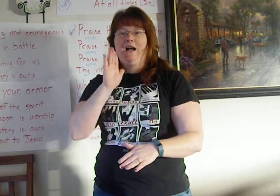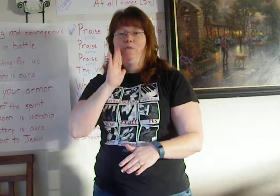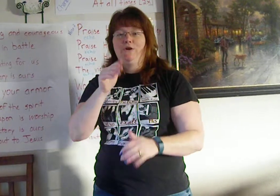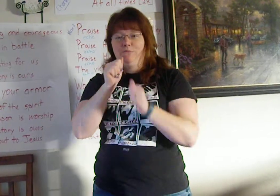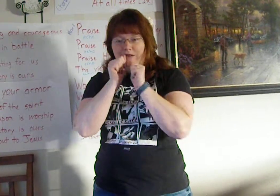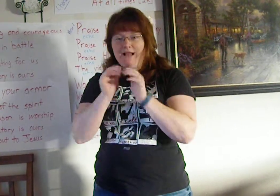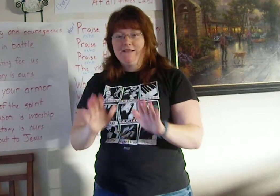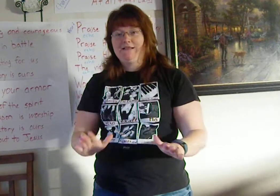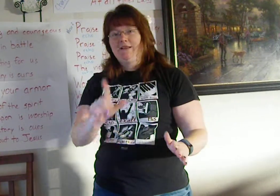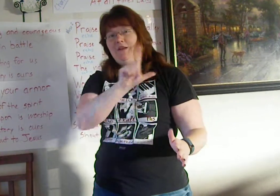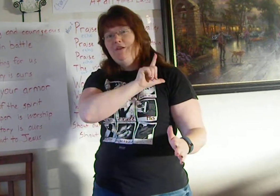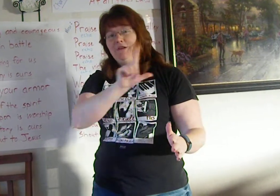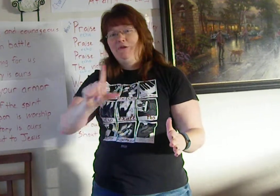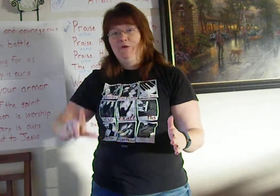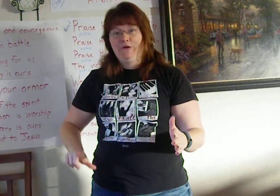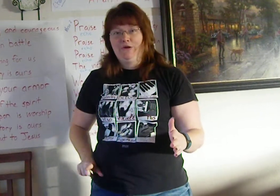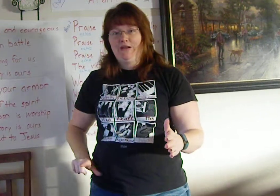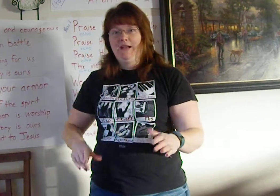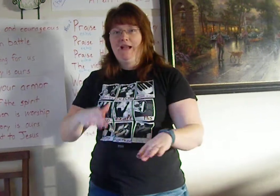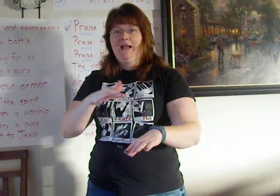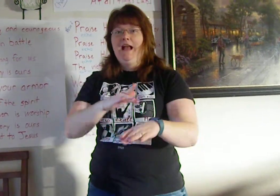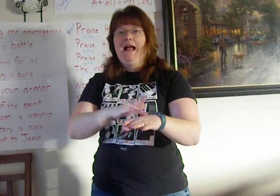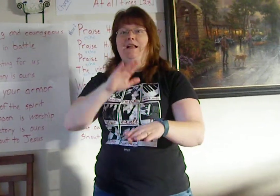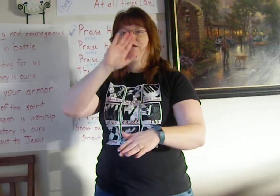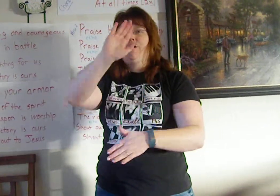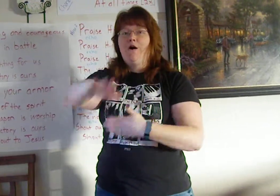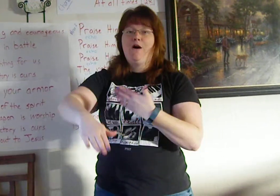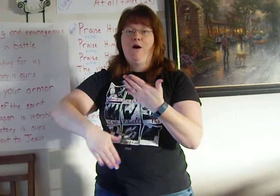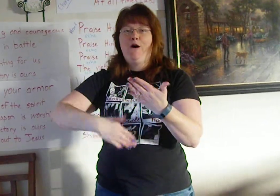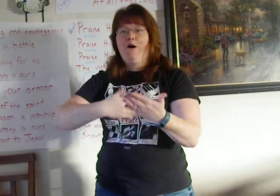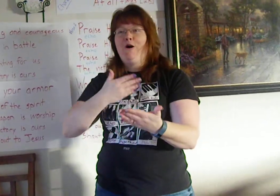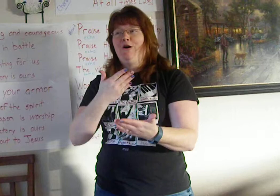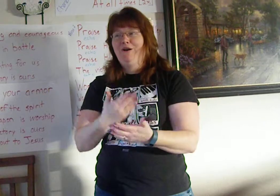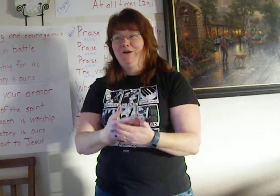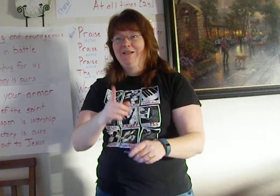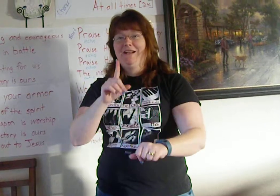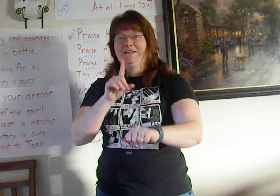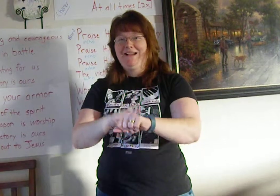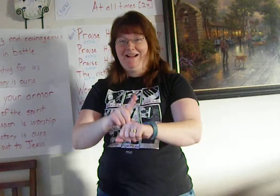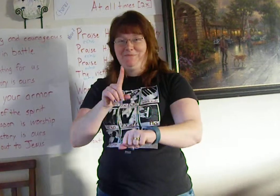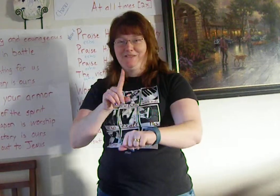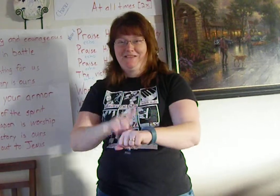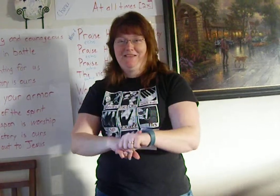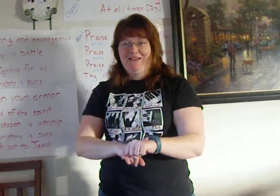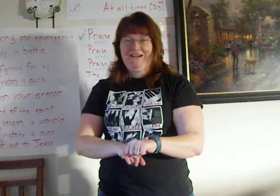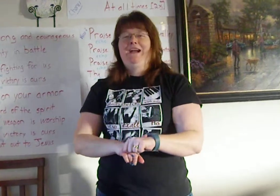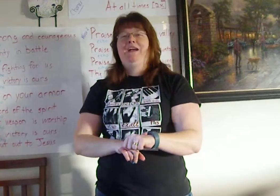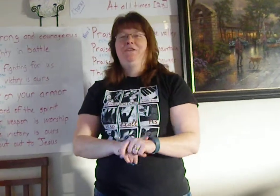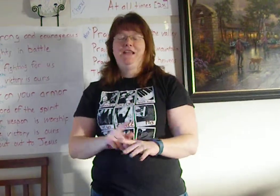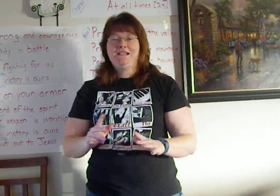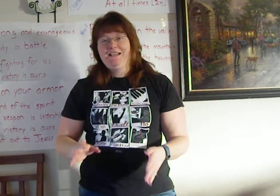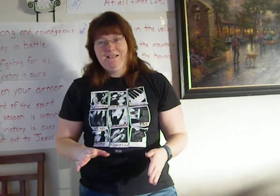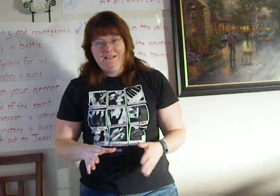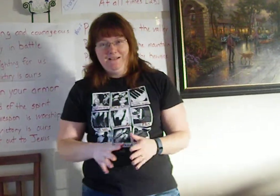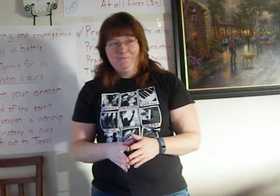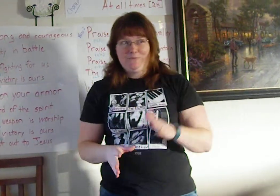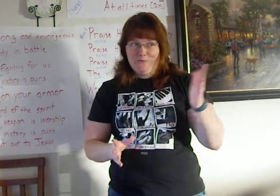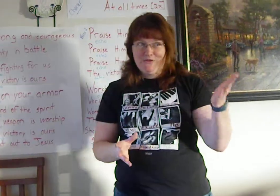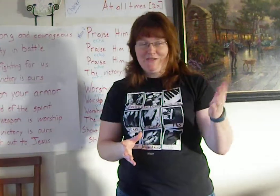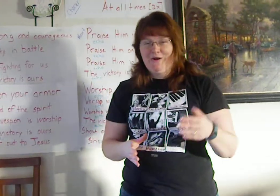I will bless the Lord at all times. And in the CD, or the